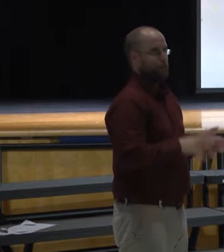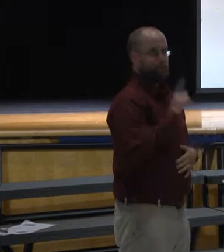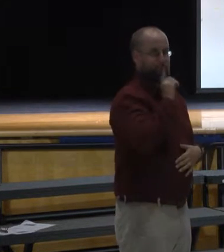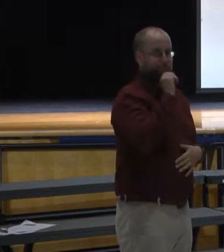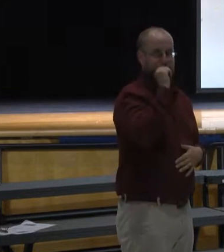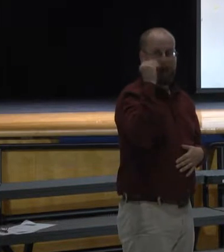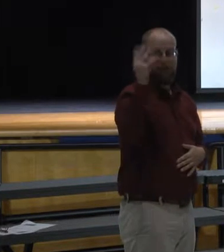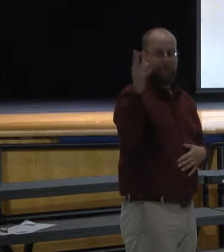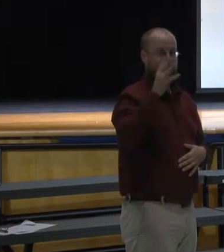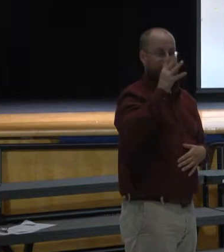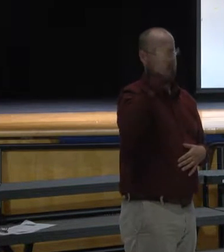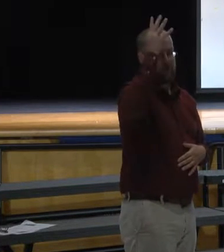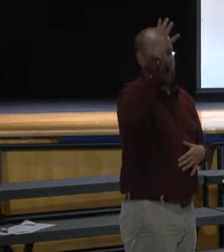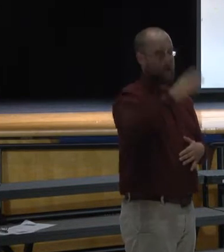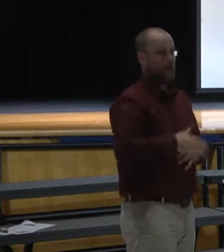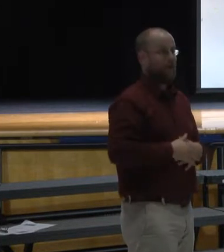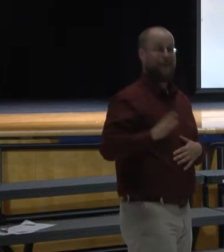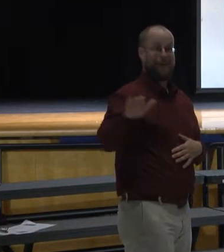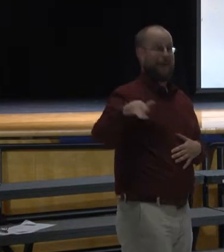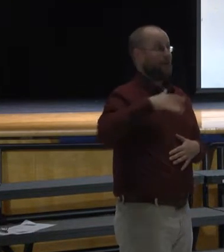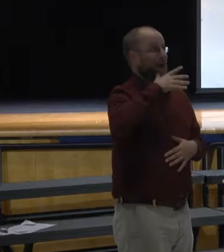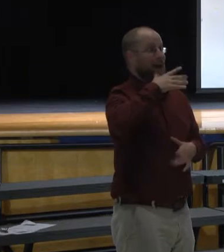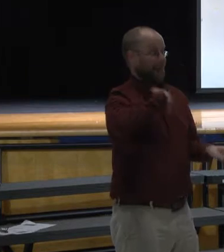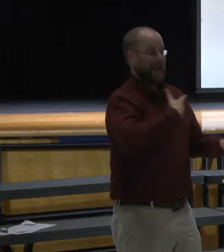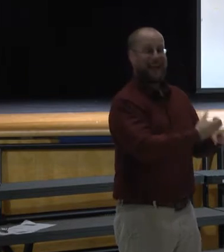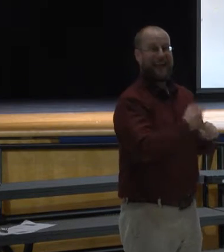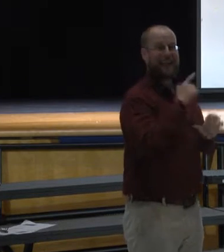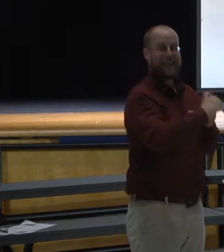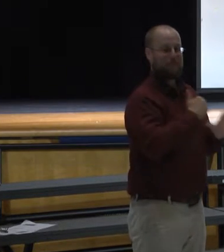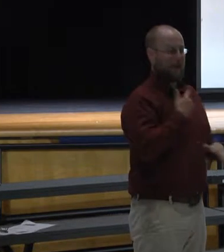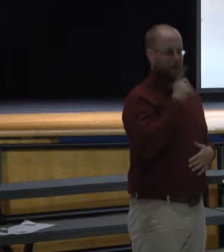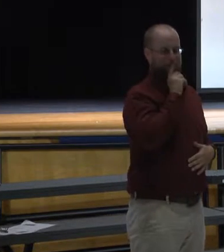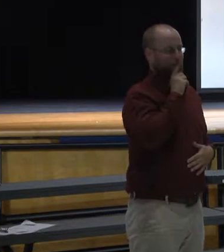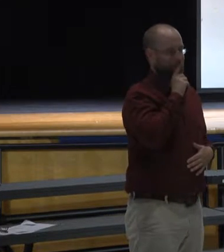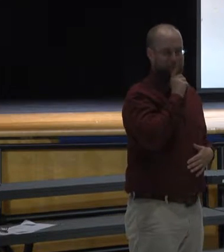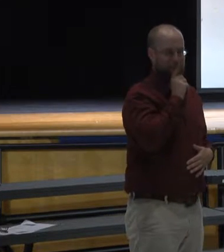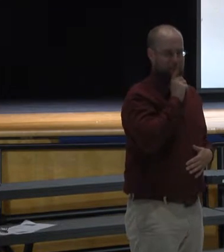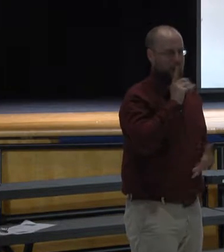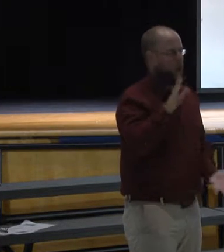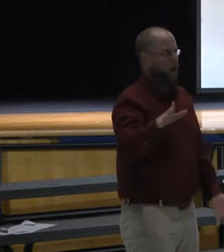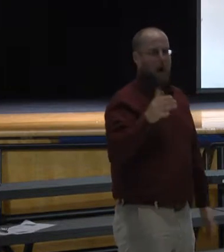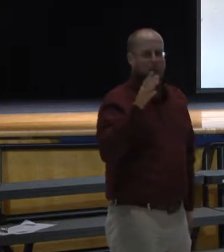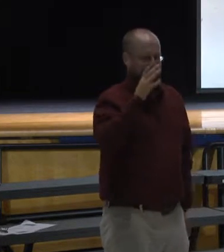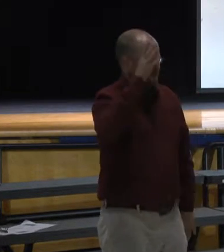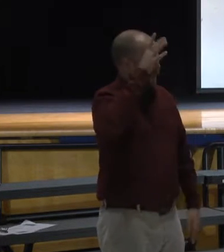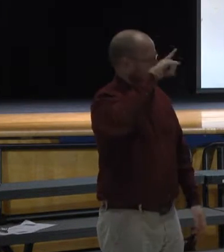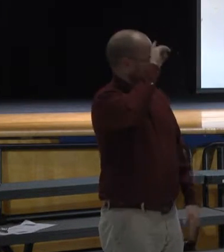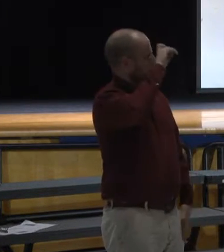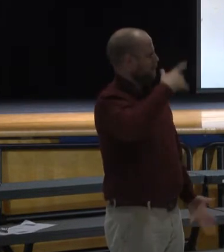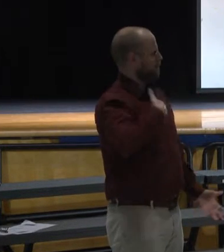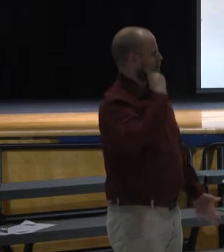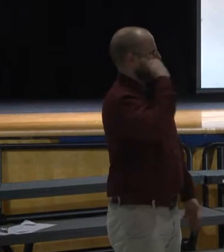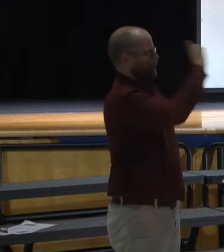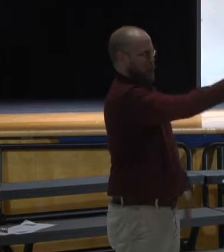and saying, gee, I got this email about financial aid, they want info. Parent will call us and say, hey, why